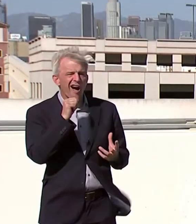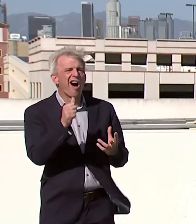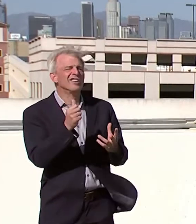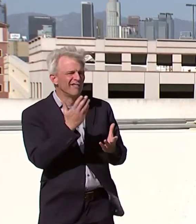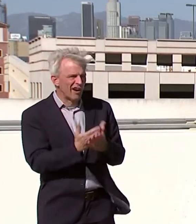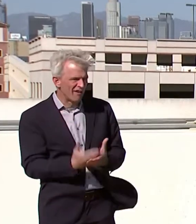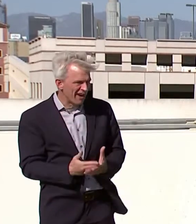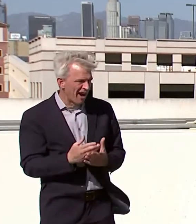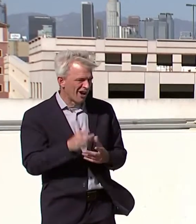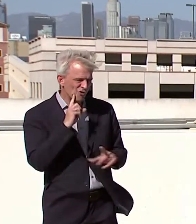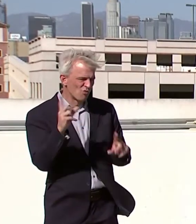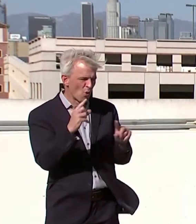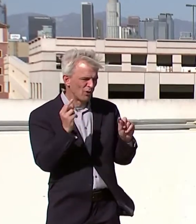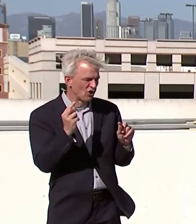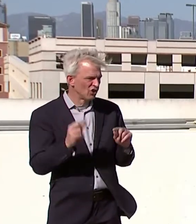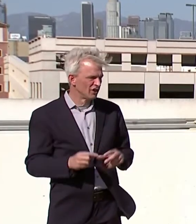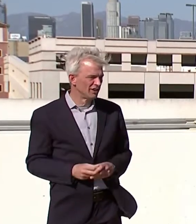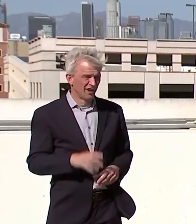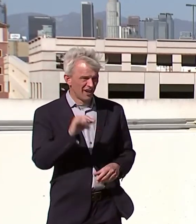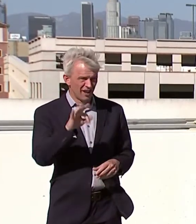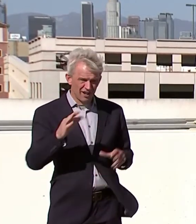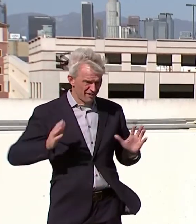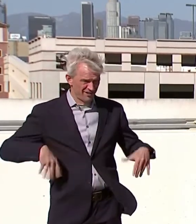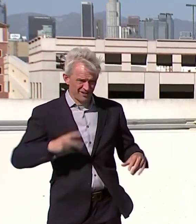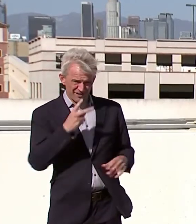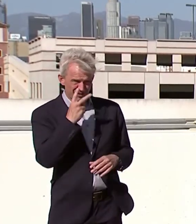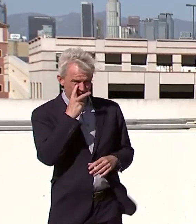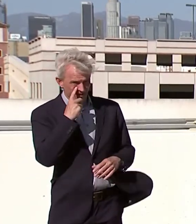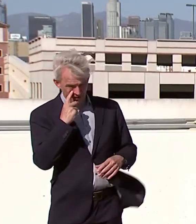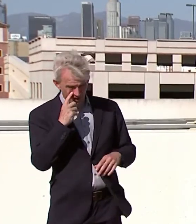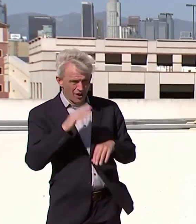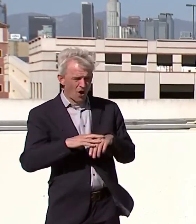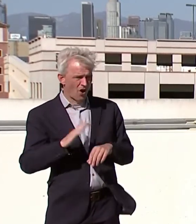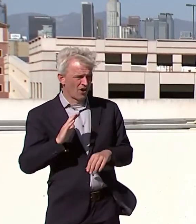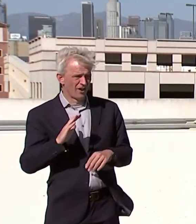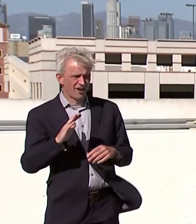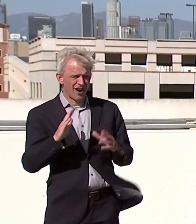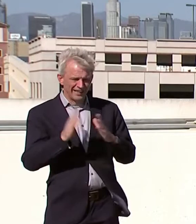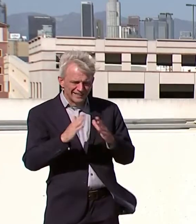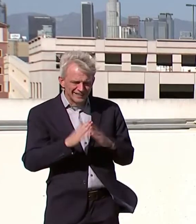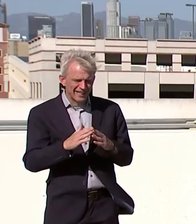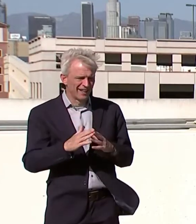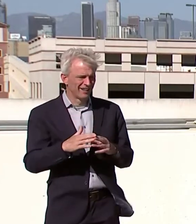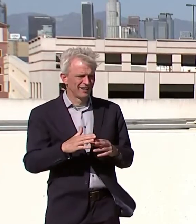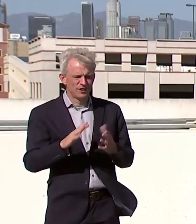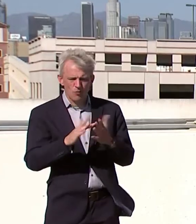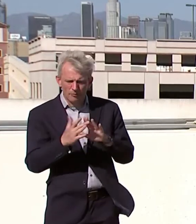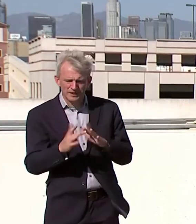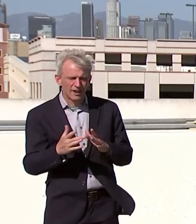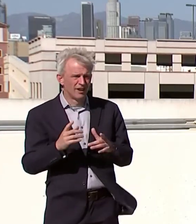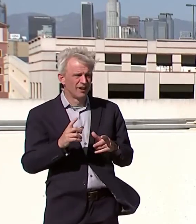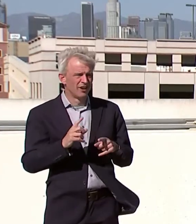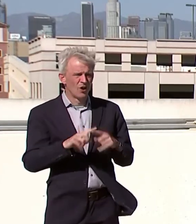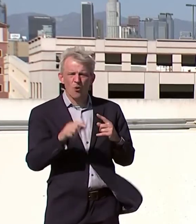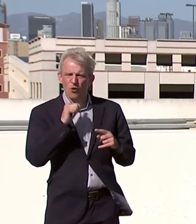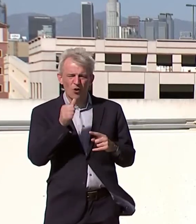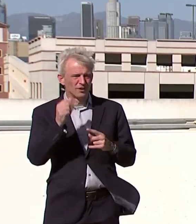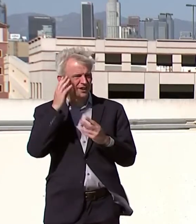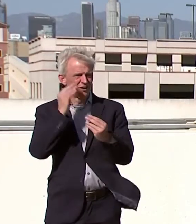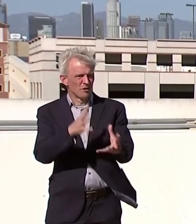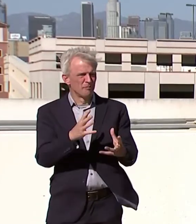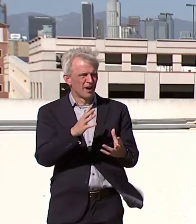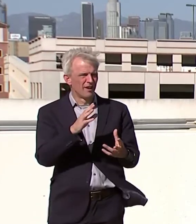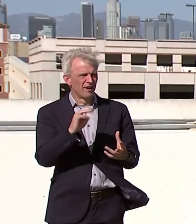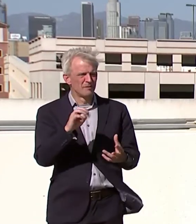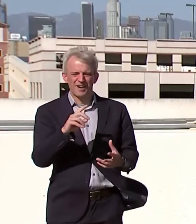is, like, if you don't see it on our website or the city's website, or it's not reported by a reputable media outlet, I